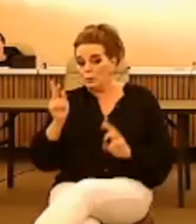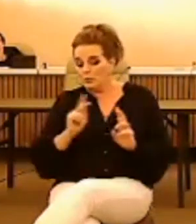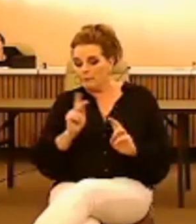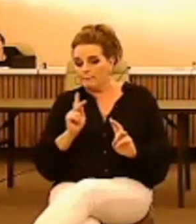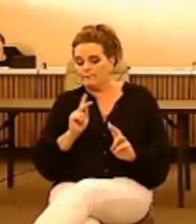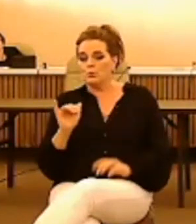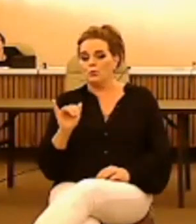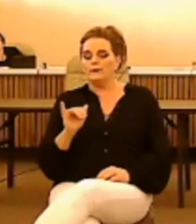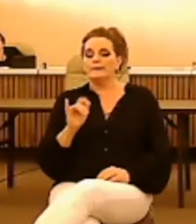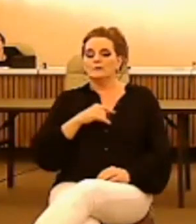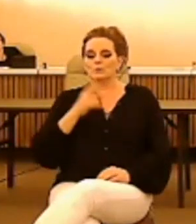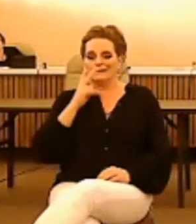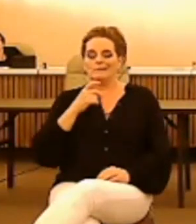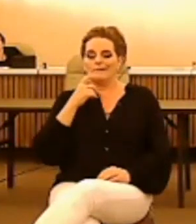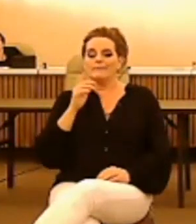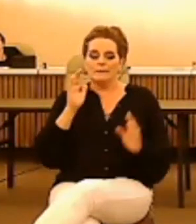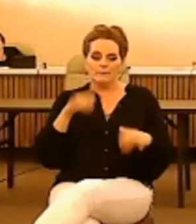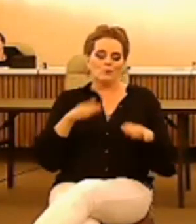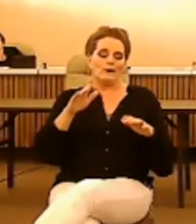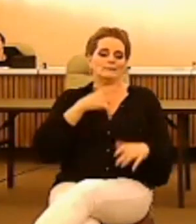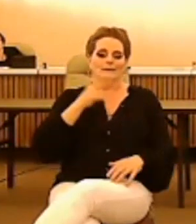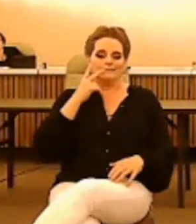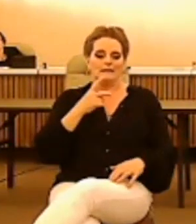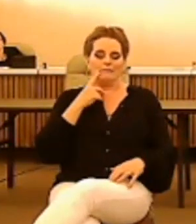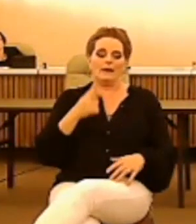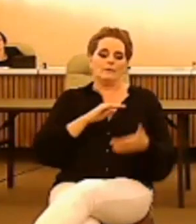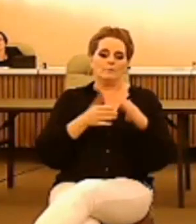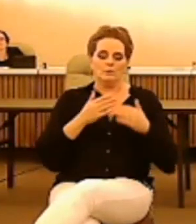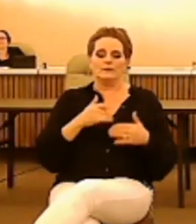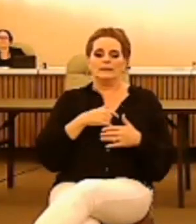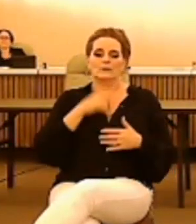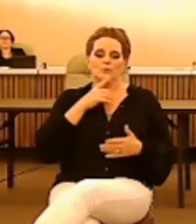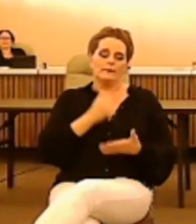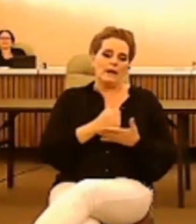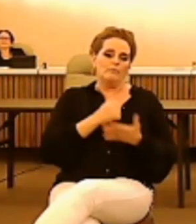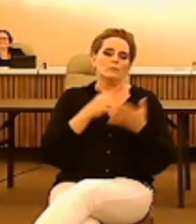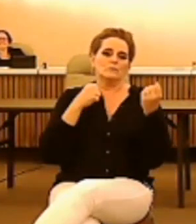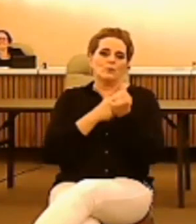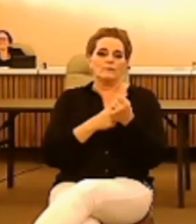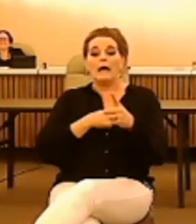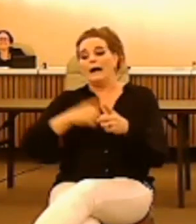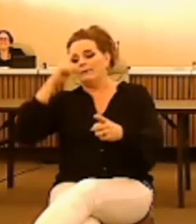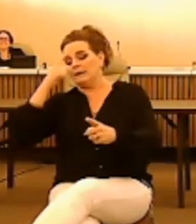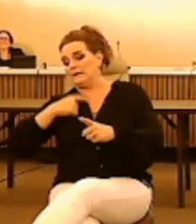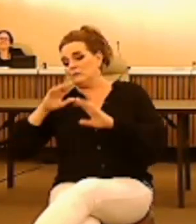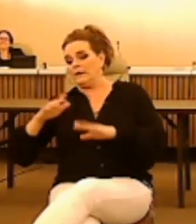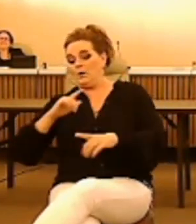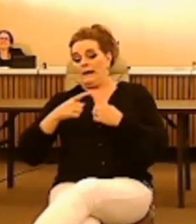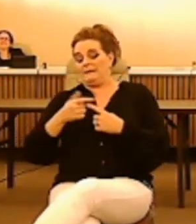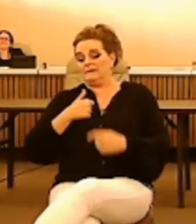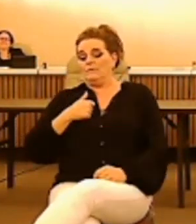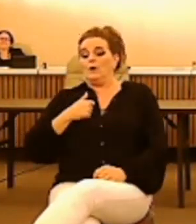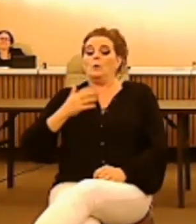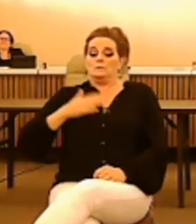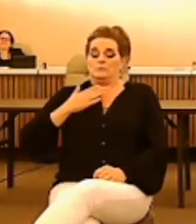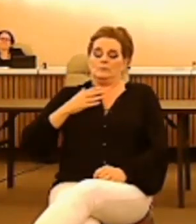welcoming atmosphere for them. And I really appreciate it. Thank you. I think it's great. When I was a teenager